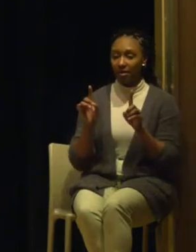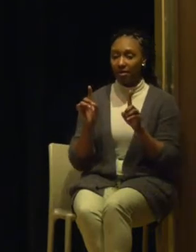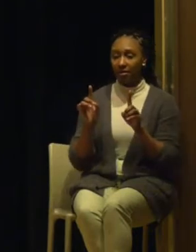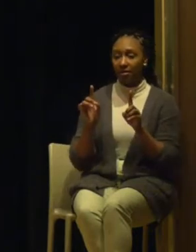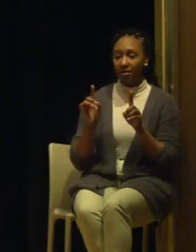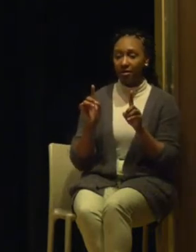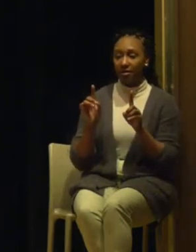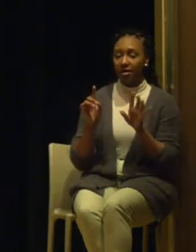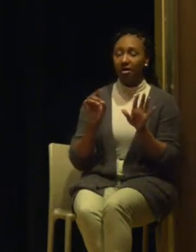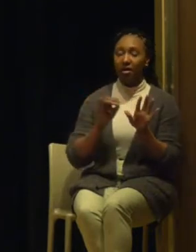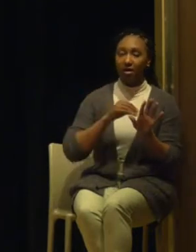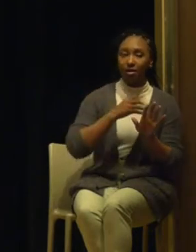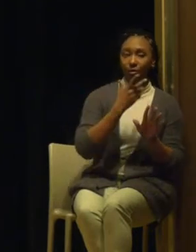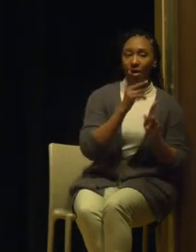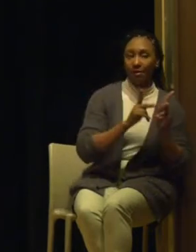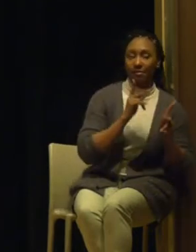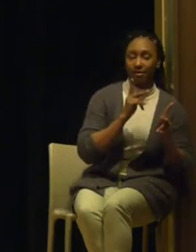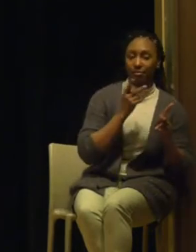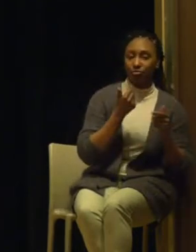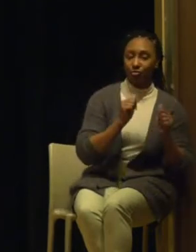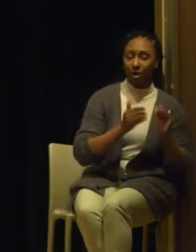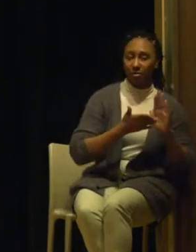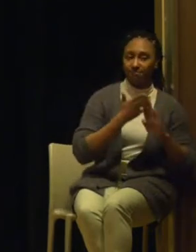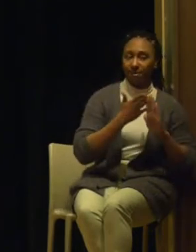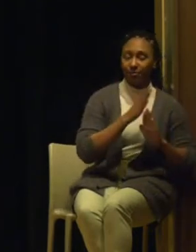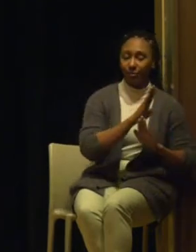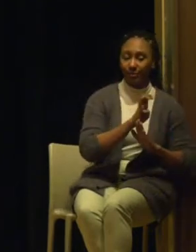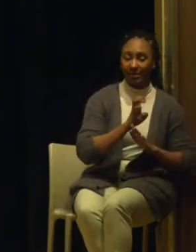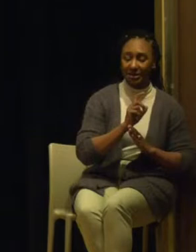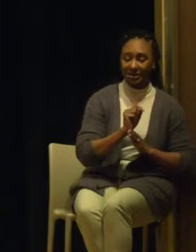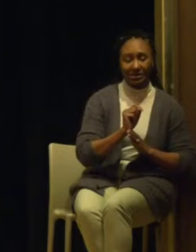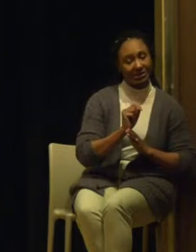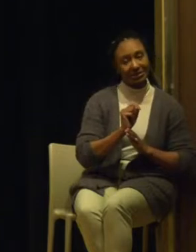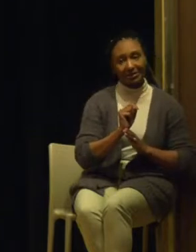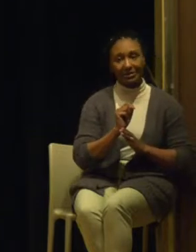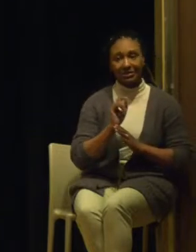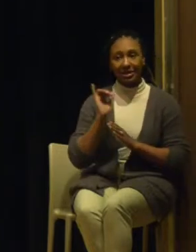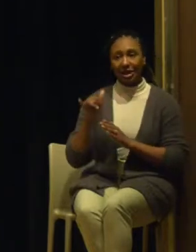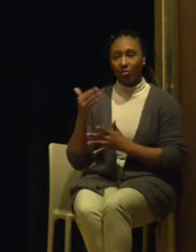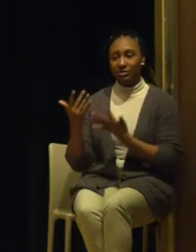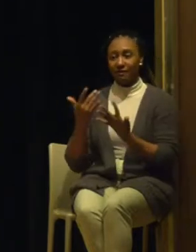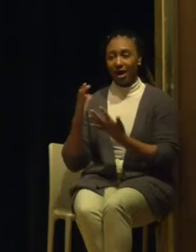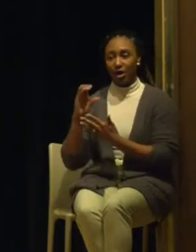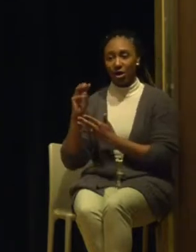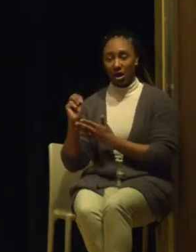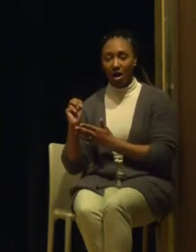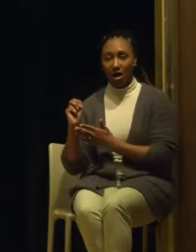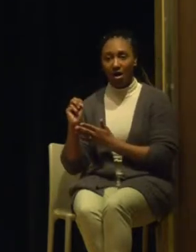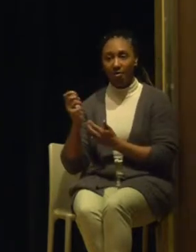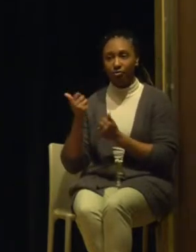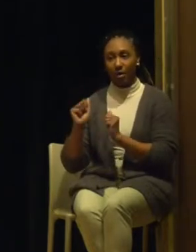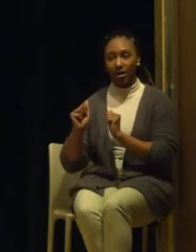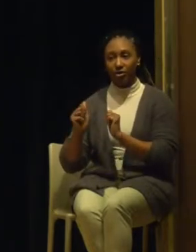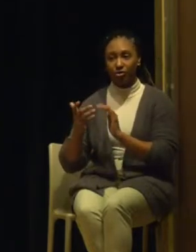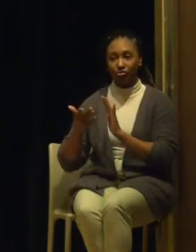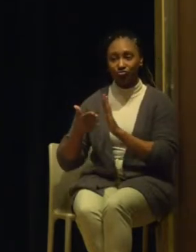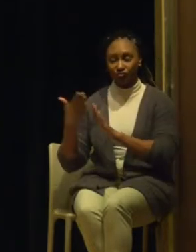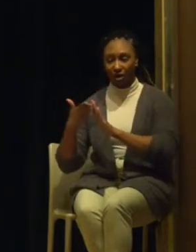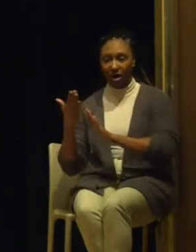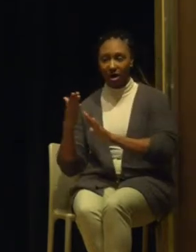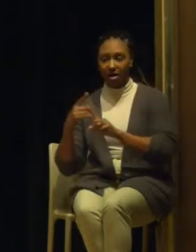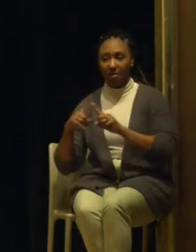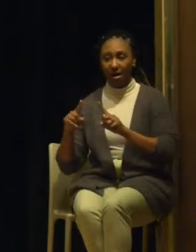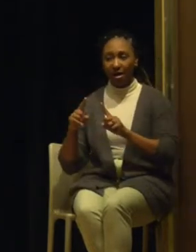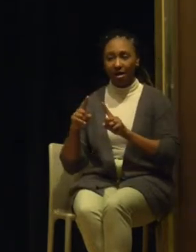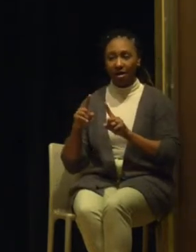these white people are going to run BET. And we had a deal with Viacom that we would continue to make the